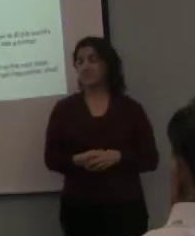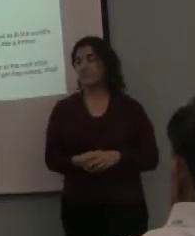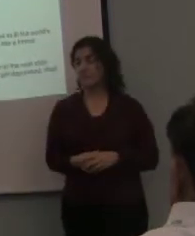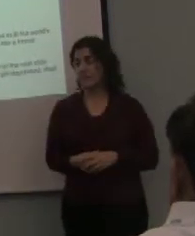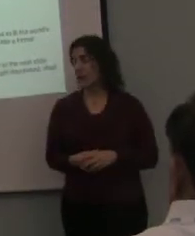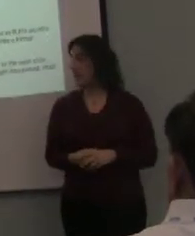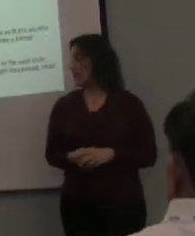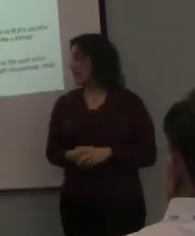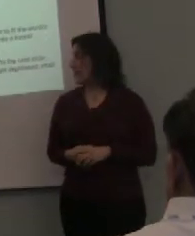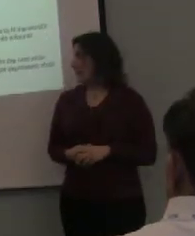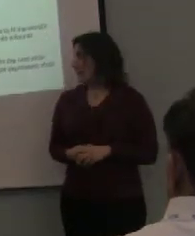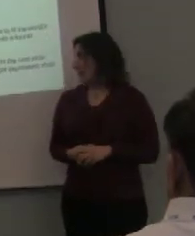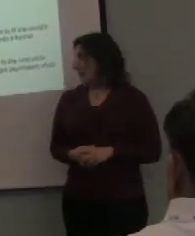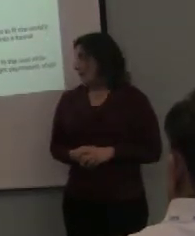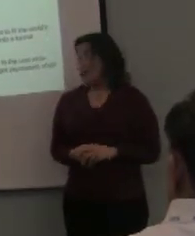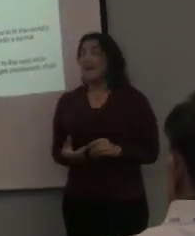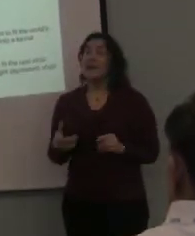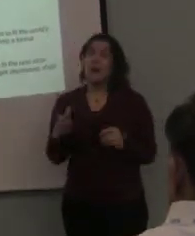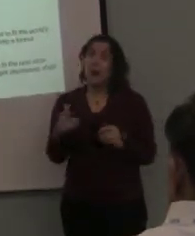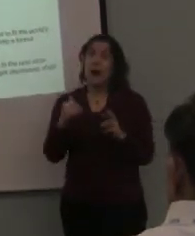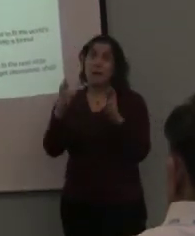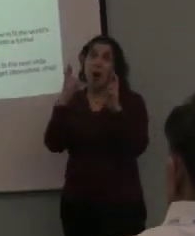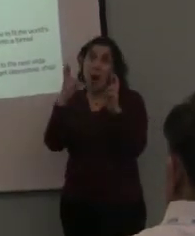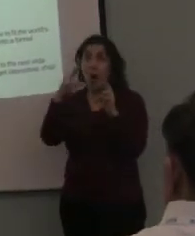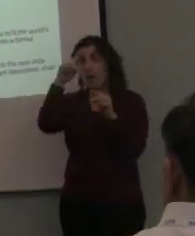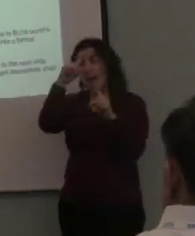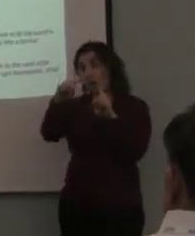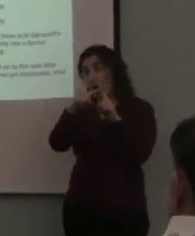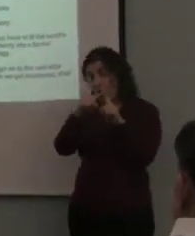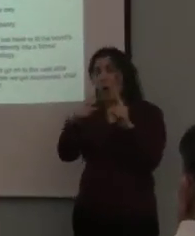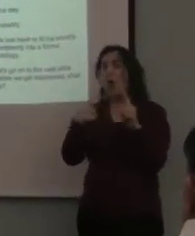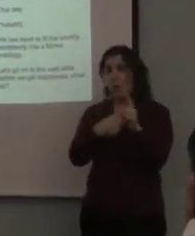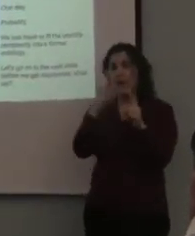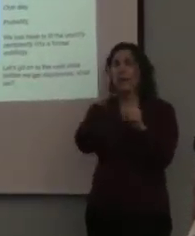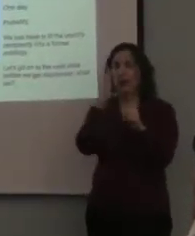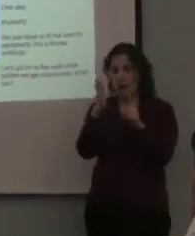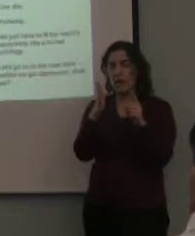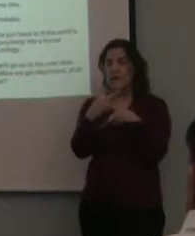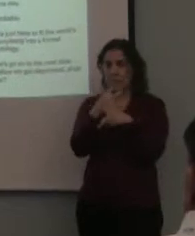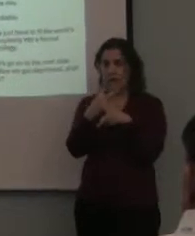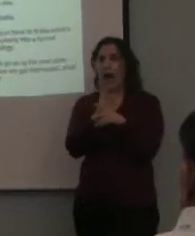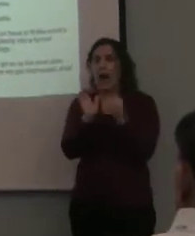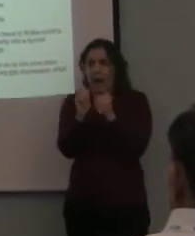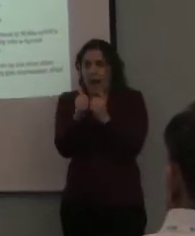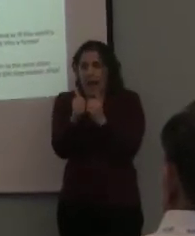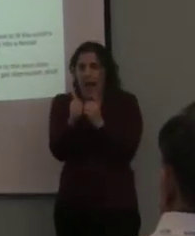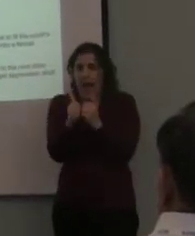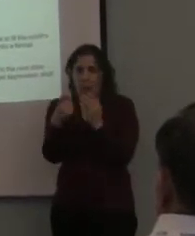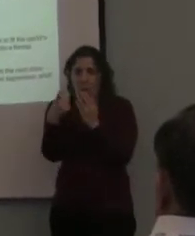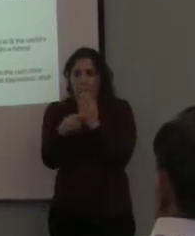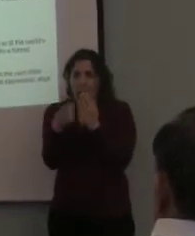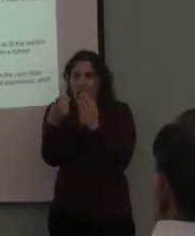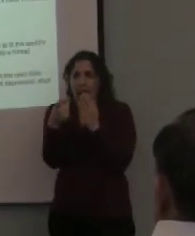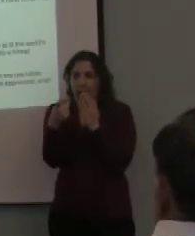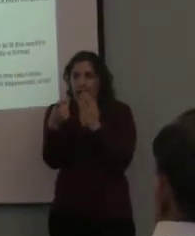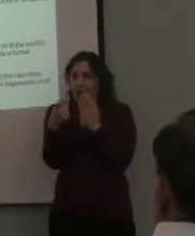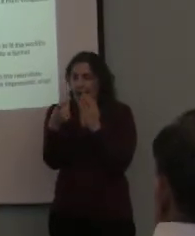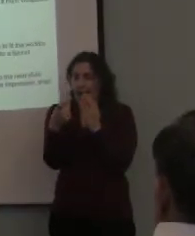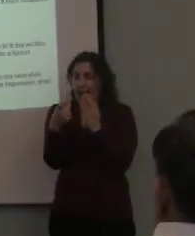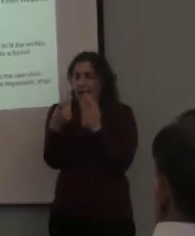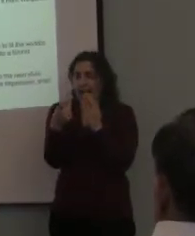I am at the very least hopeful, if not optimistic, we are going to find a way to automatically